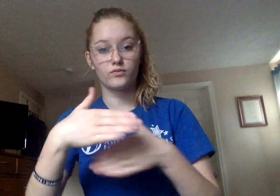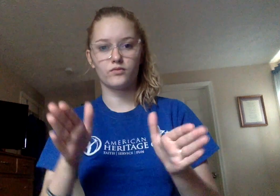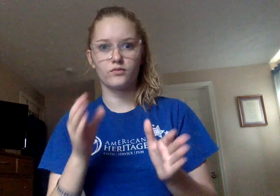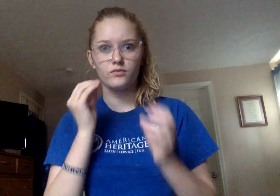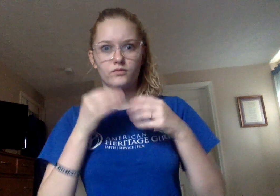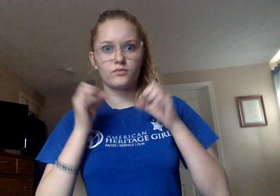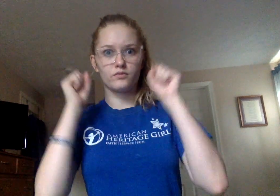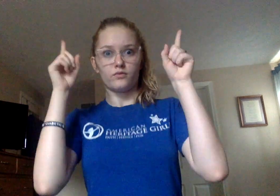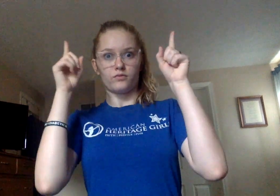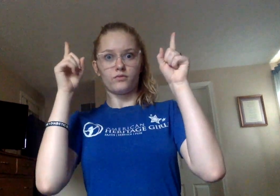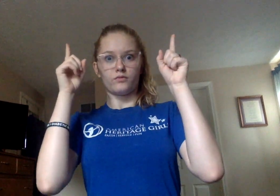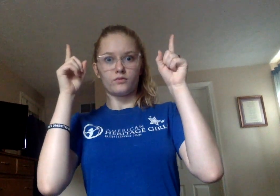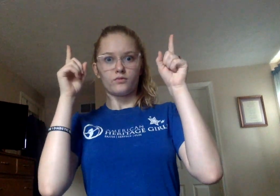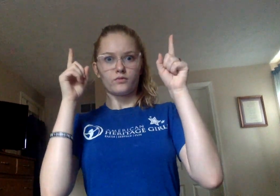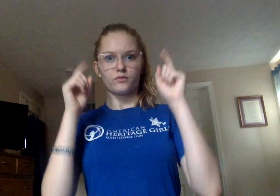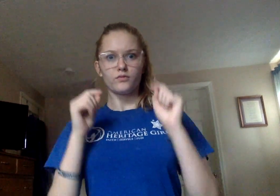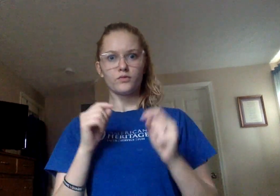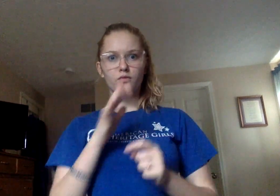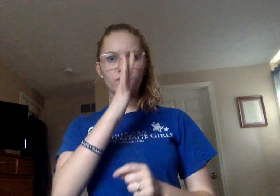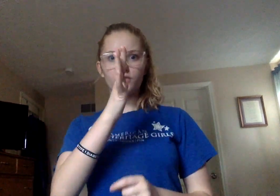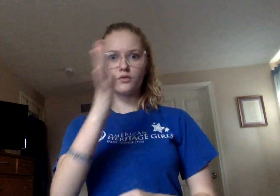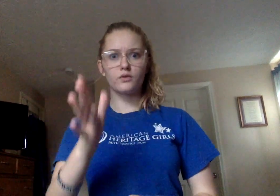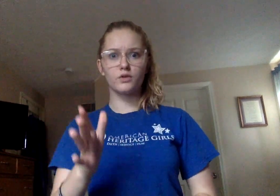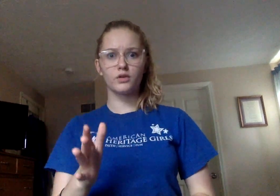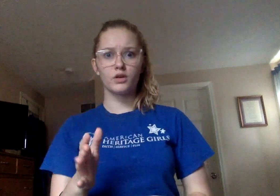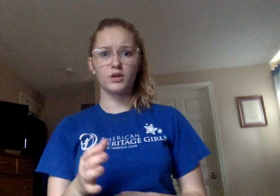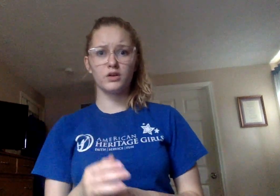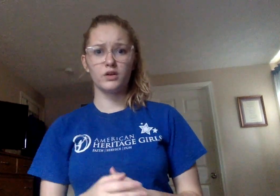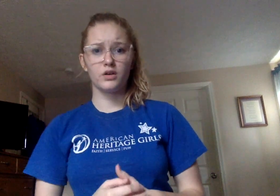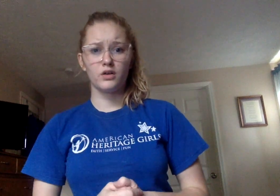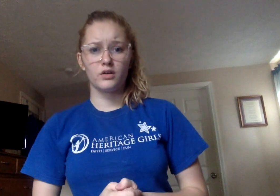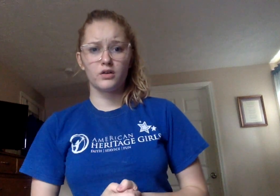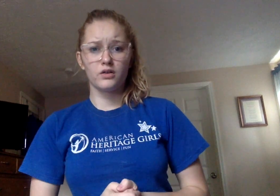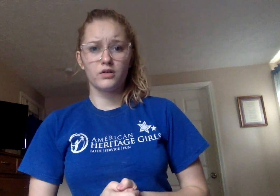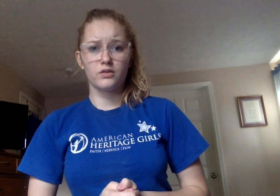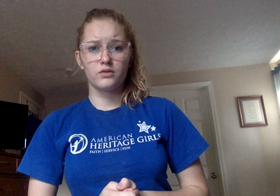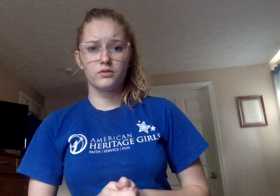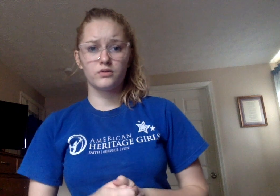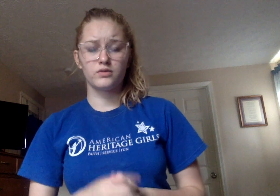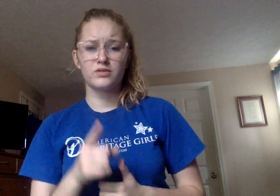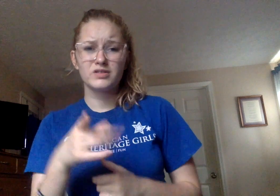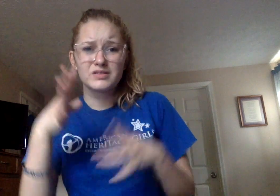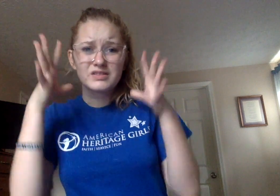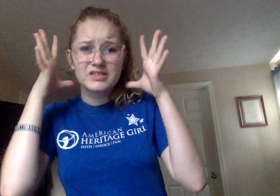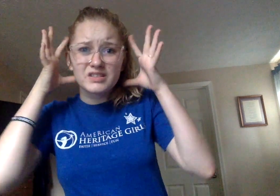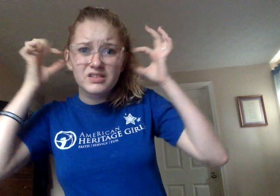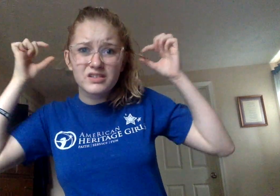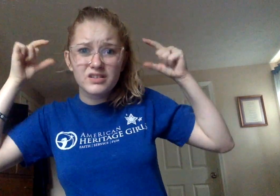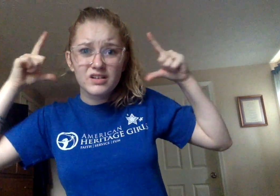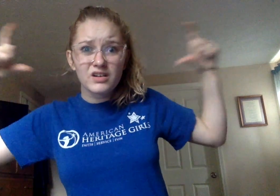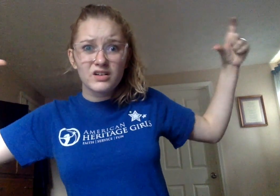in surprise. "Granny!" exclaimed Little Red Riding Hood. "Your ears are absolutely